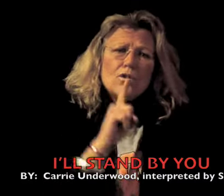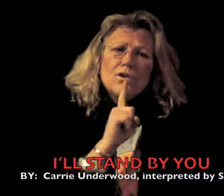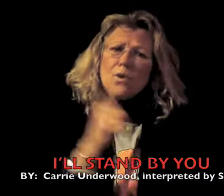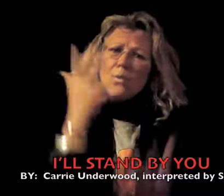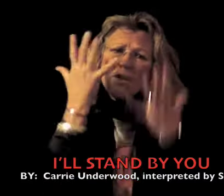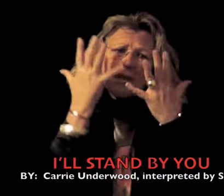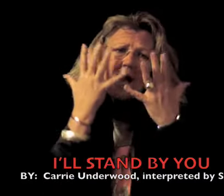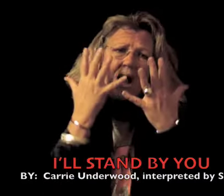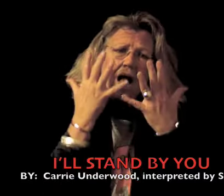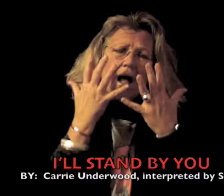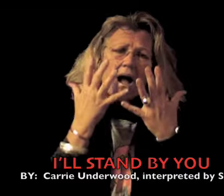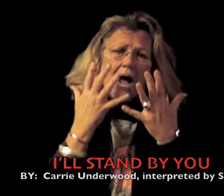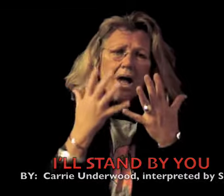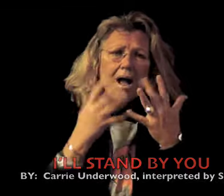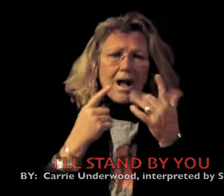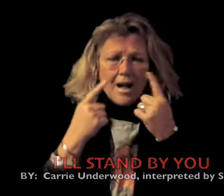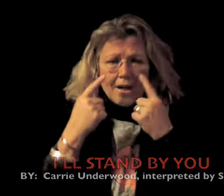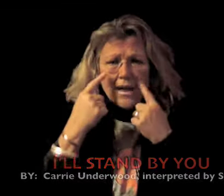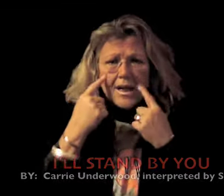so